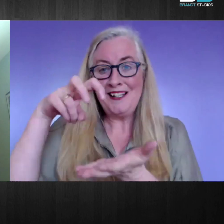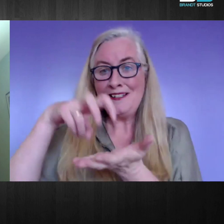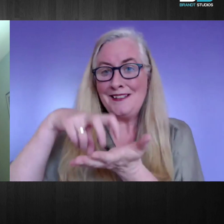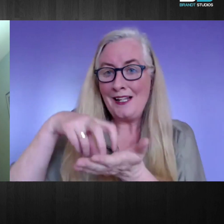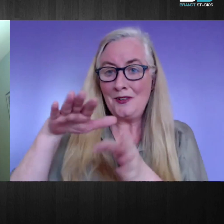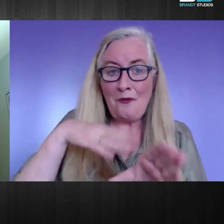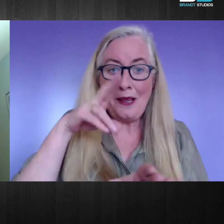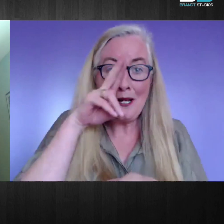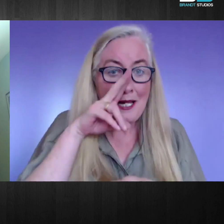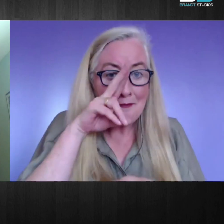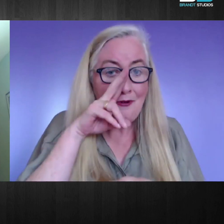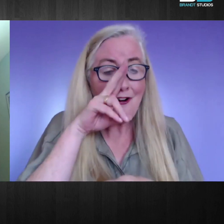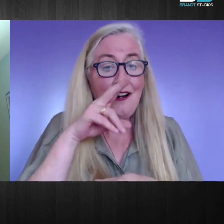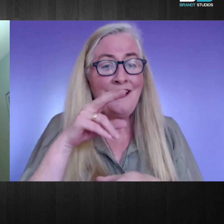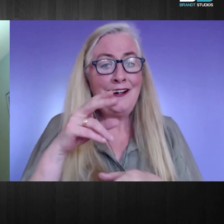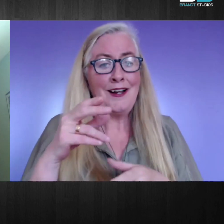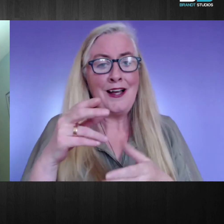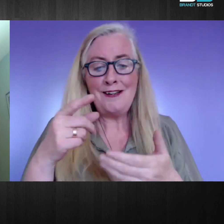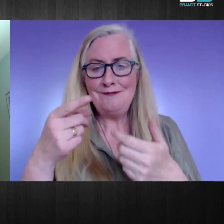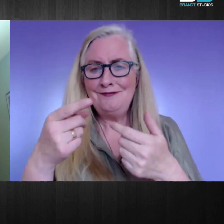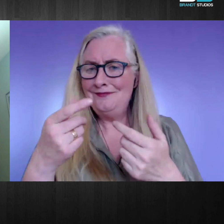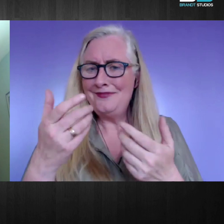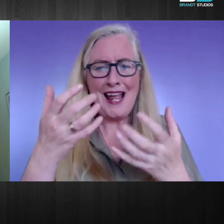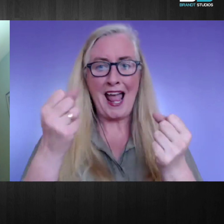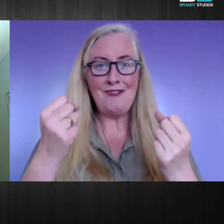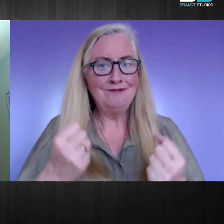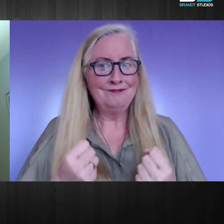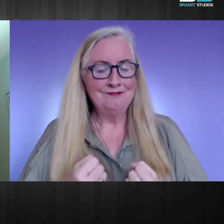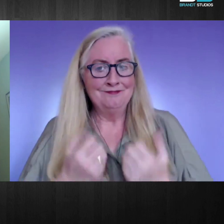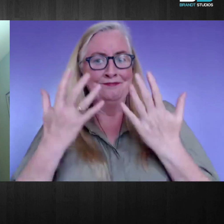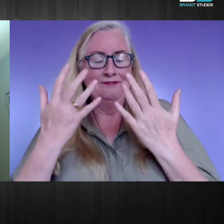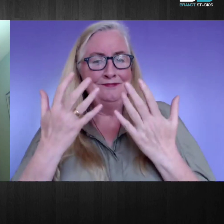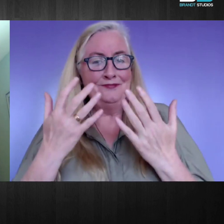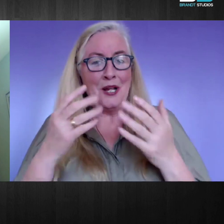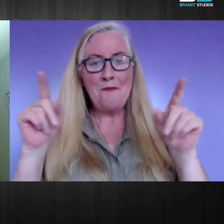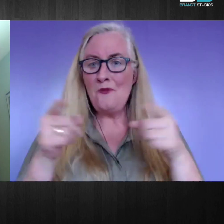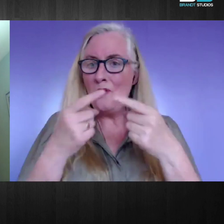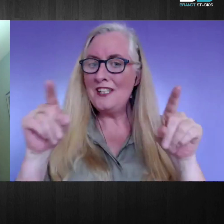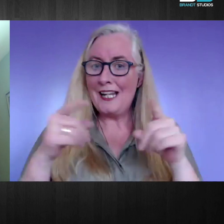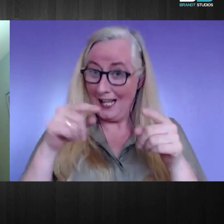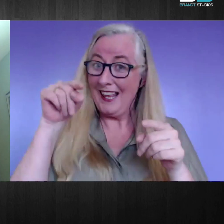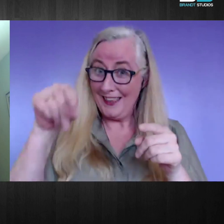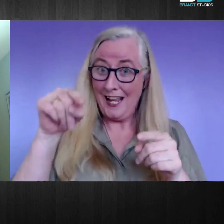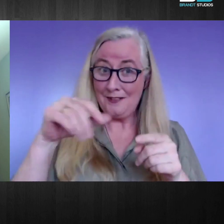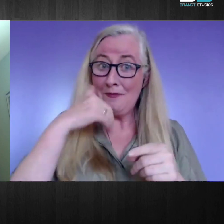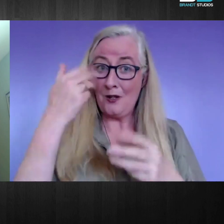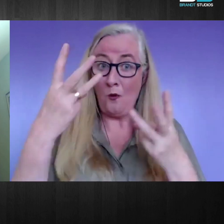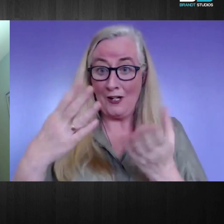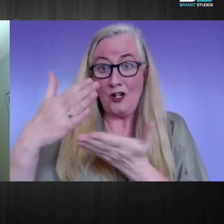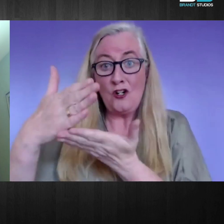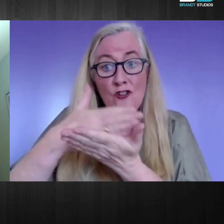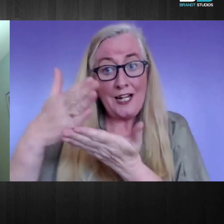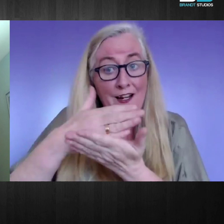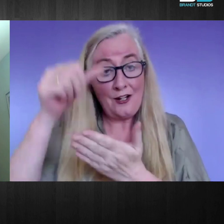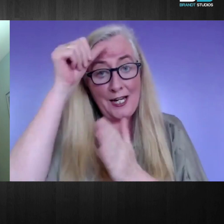where the kind of uplifting music and this feeling of shared experience with others could kind of help people to move out of their daily